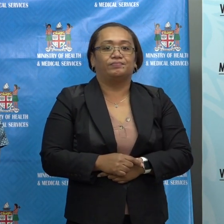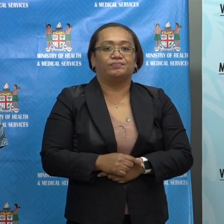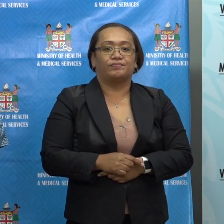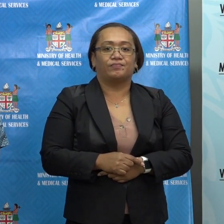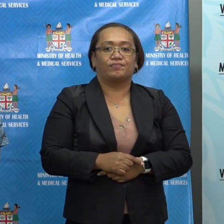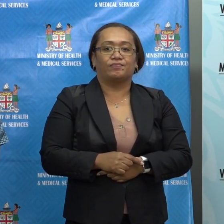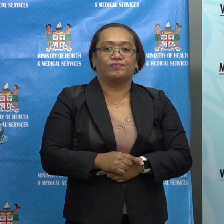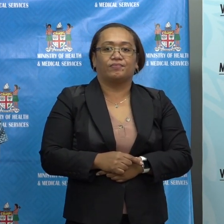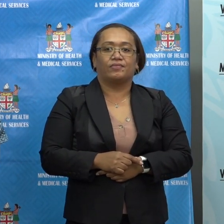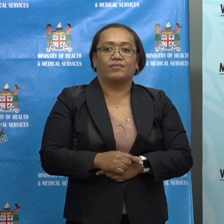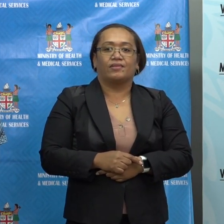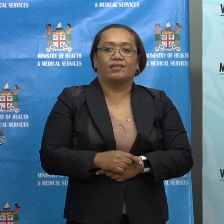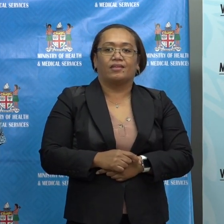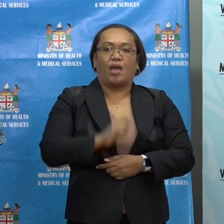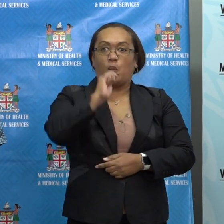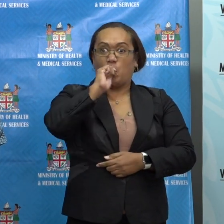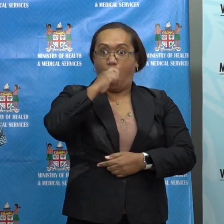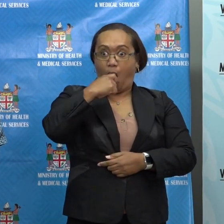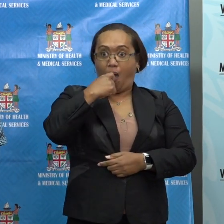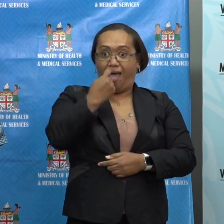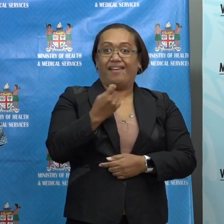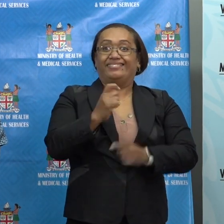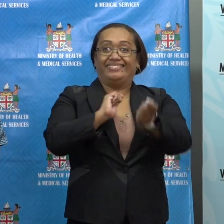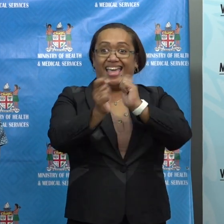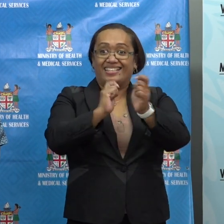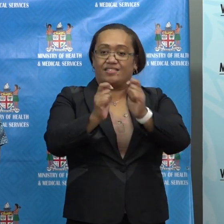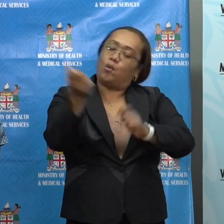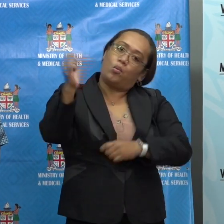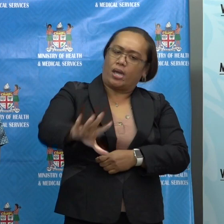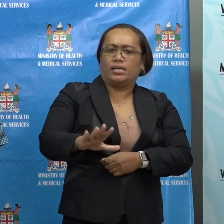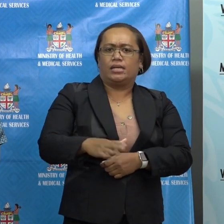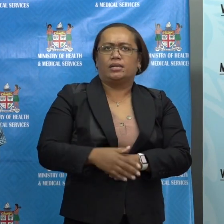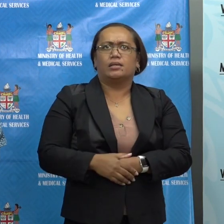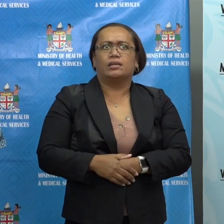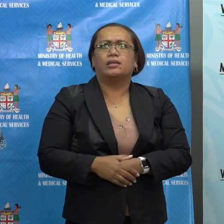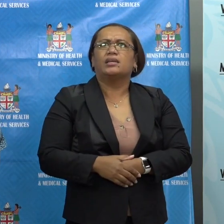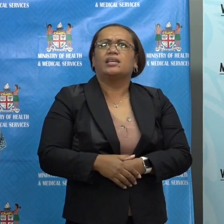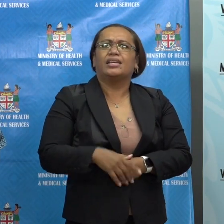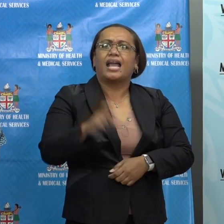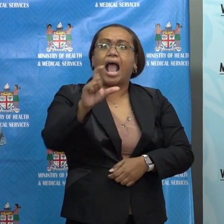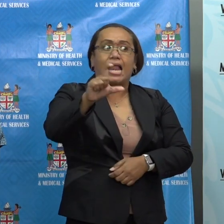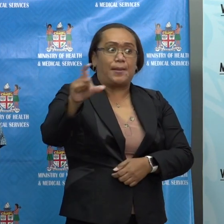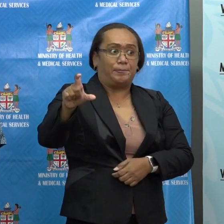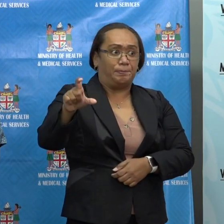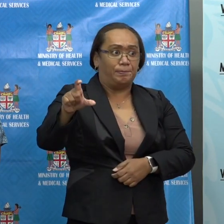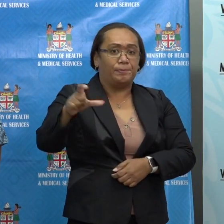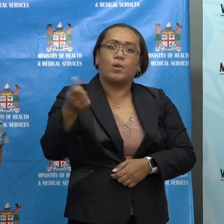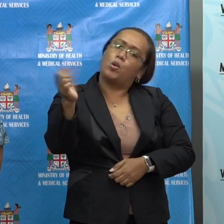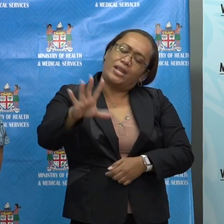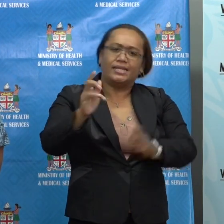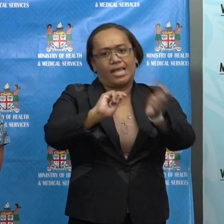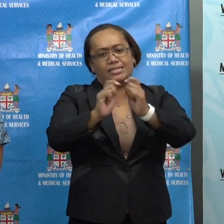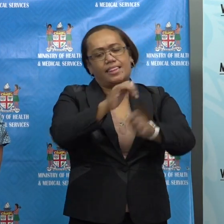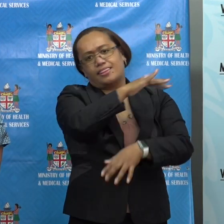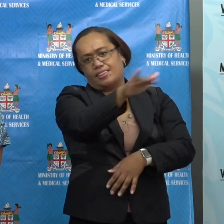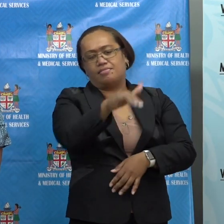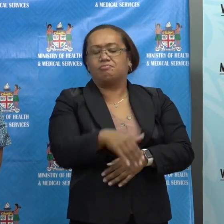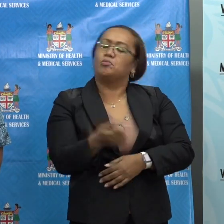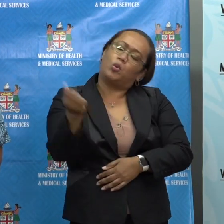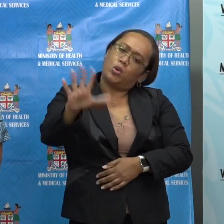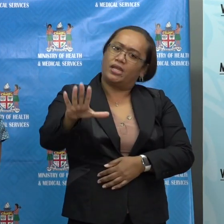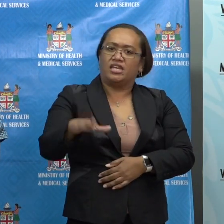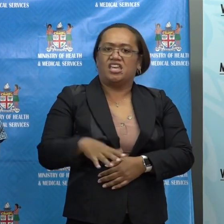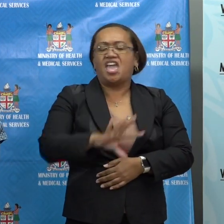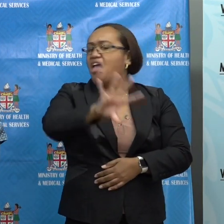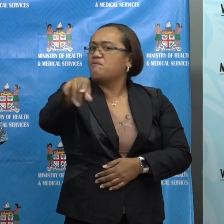in the settlement where this lady stayed, Waini Taro. Yes, we had swabbed